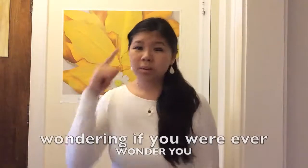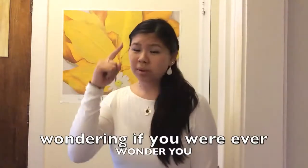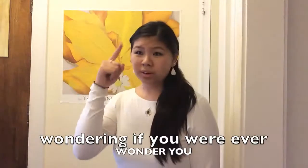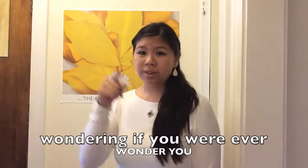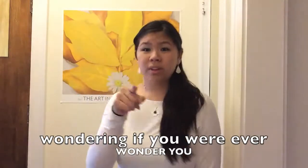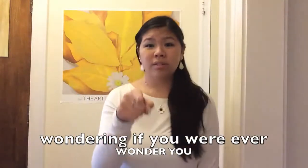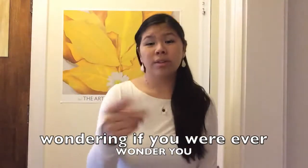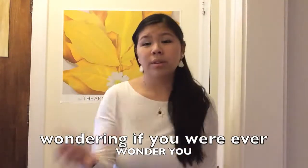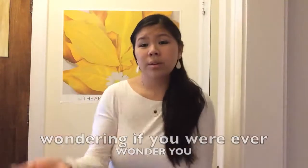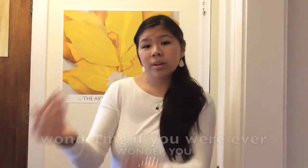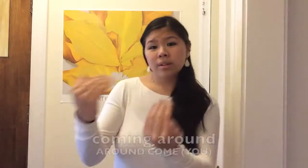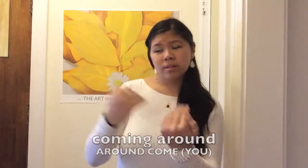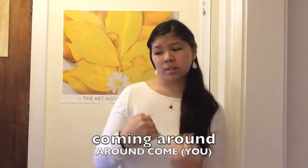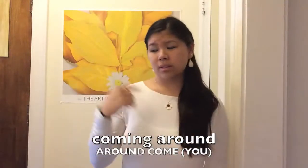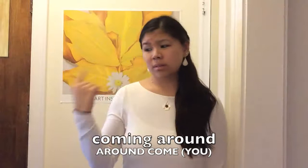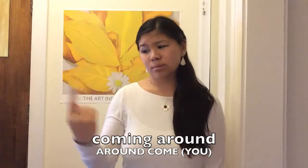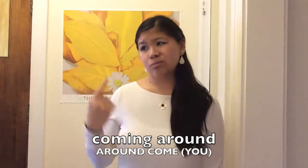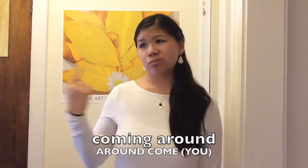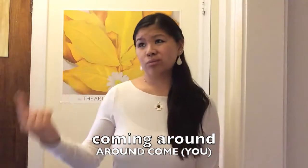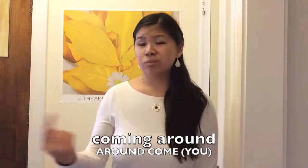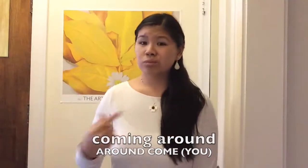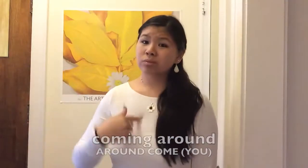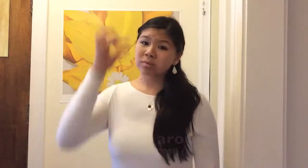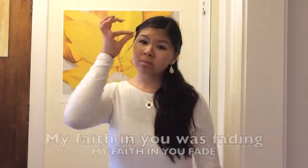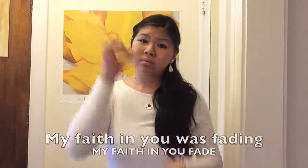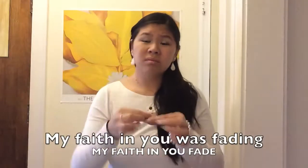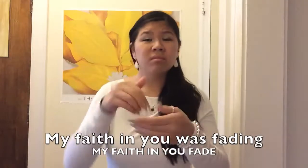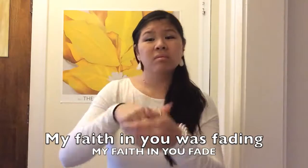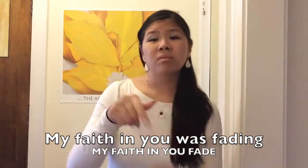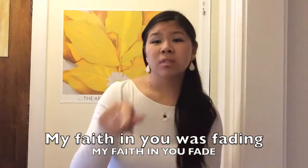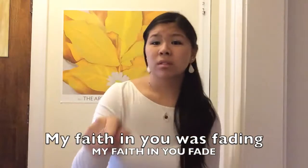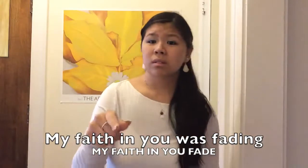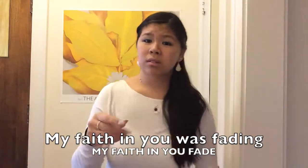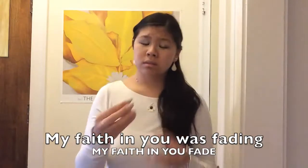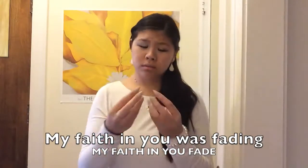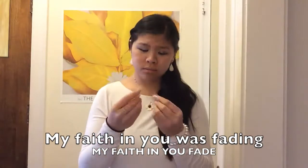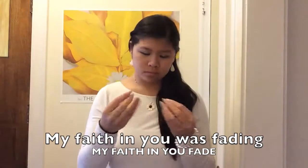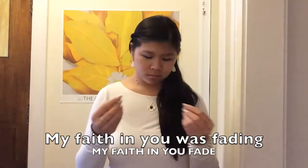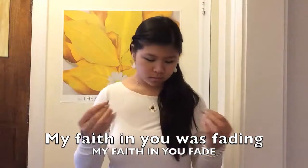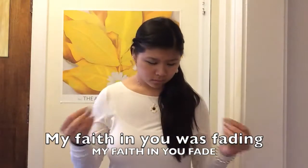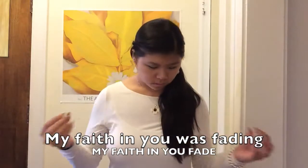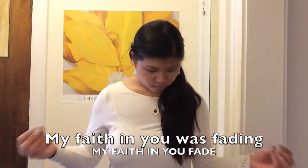Wondering if you were ever coming around My faith in you was fading